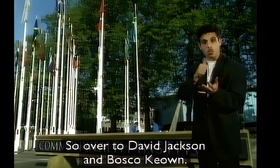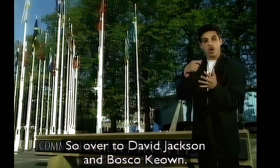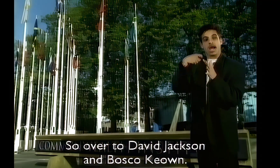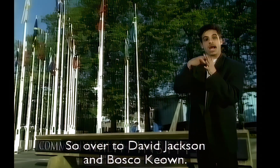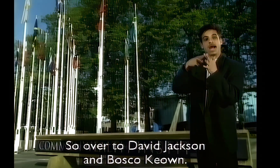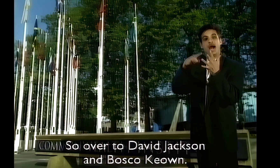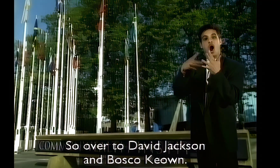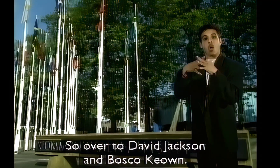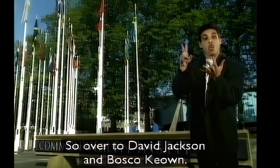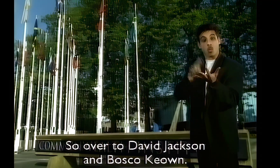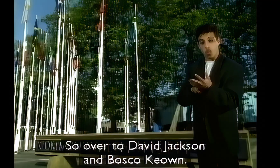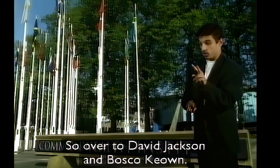Bosco Keown.